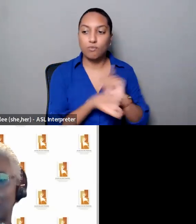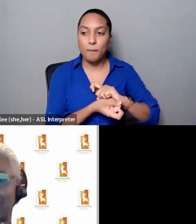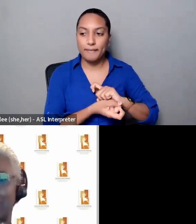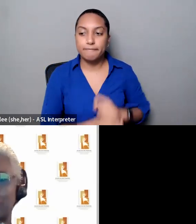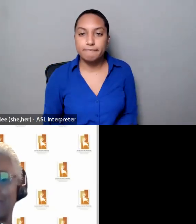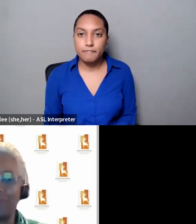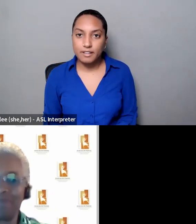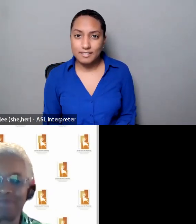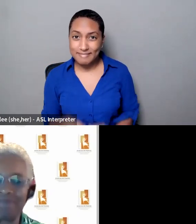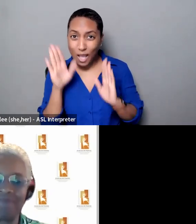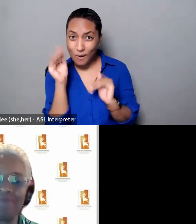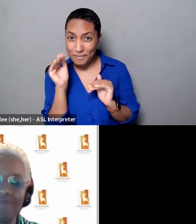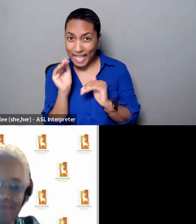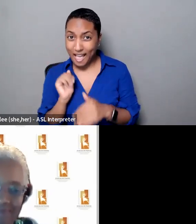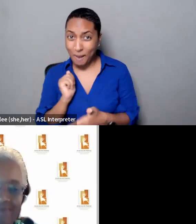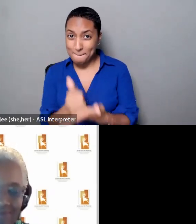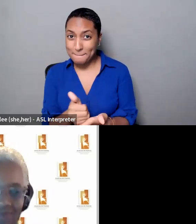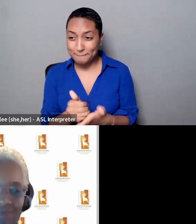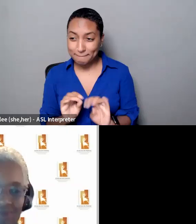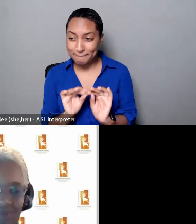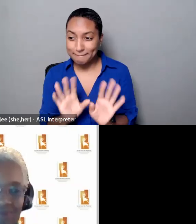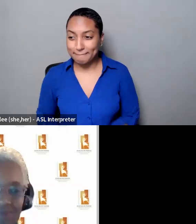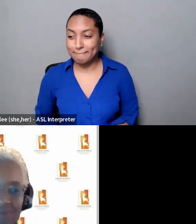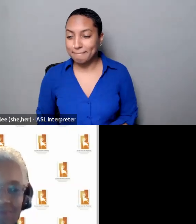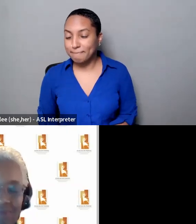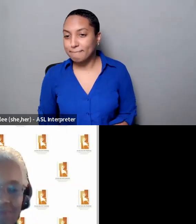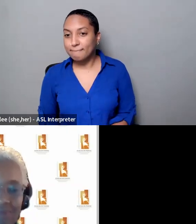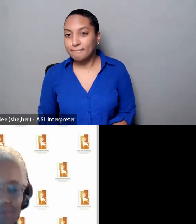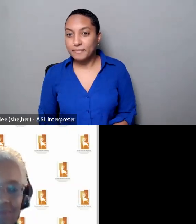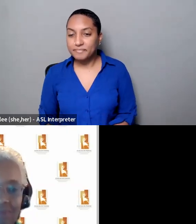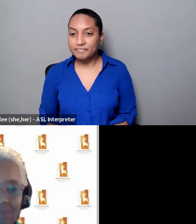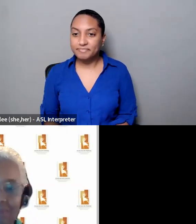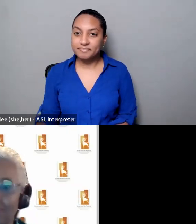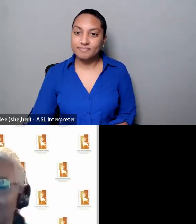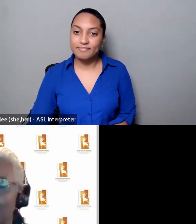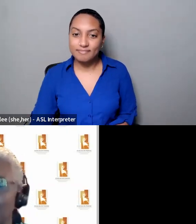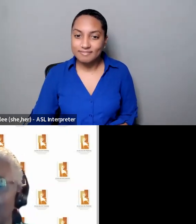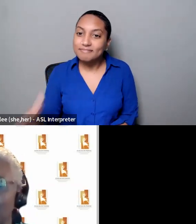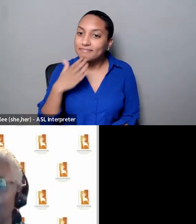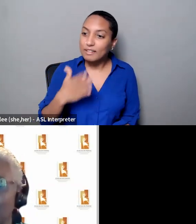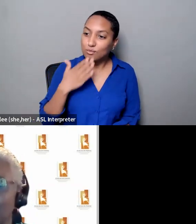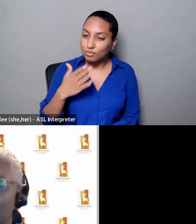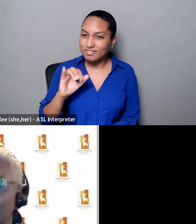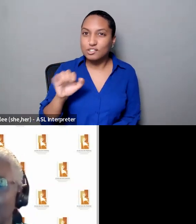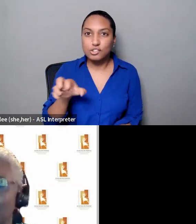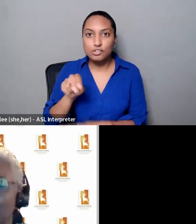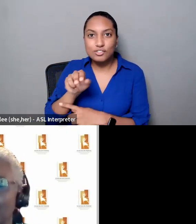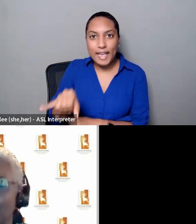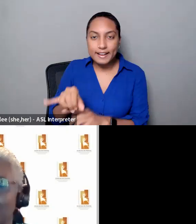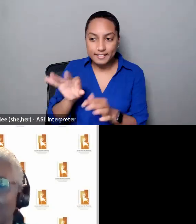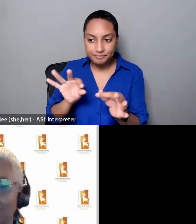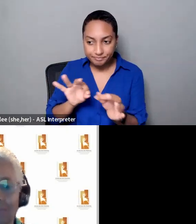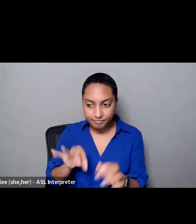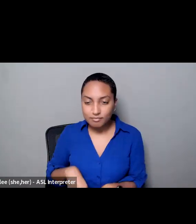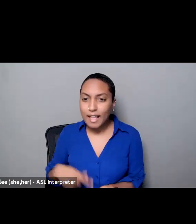I hope that helps. Thank you. So our next question, I'm gonna sort of let you guys dictate on this one who wants